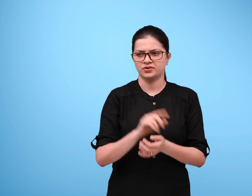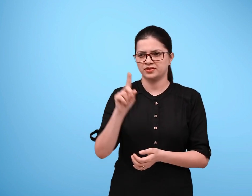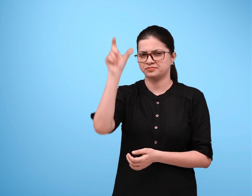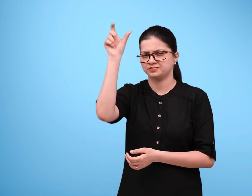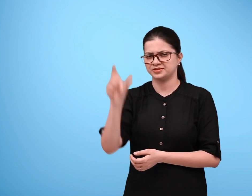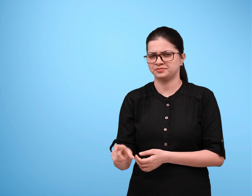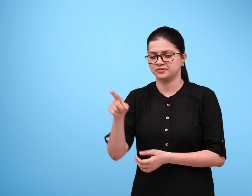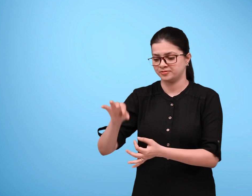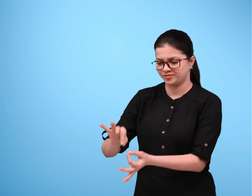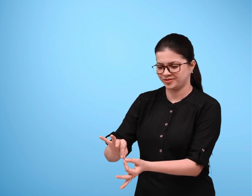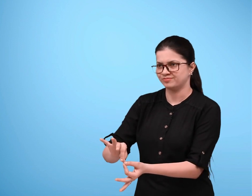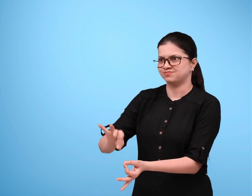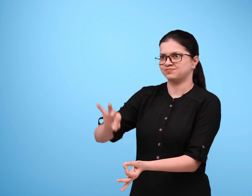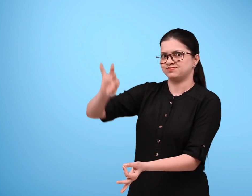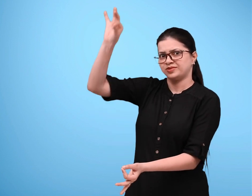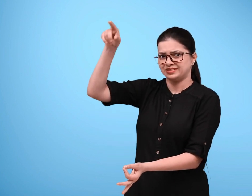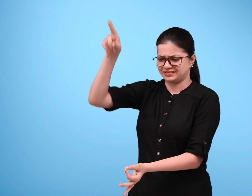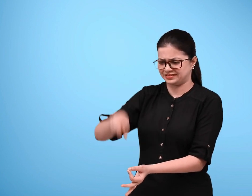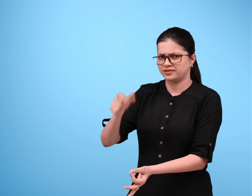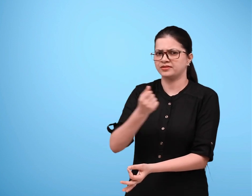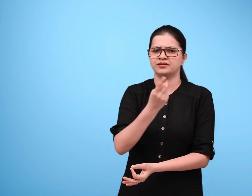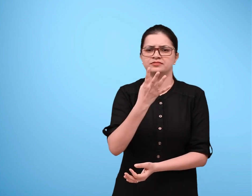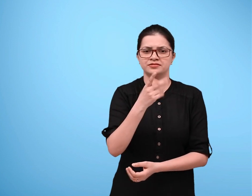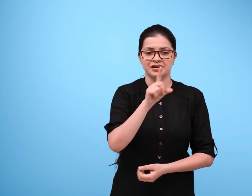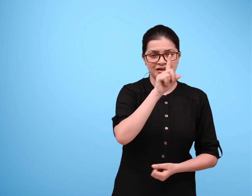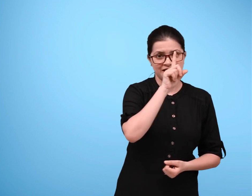The height of a person is 1.65 meter.